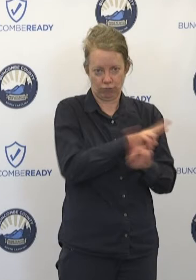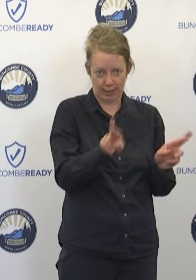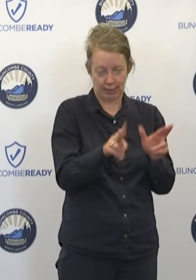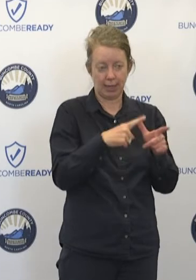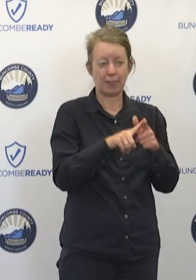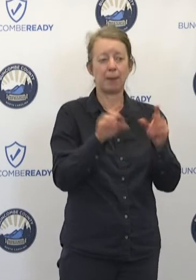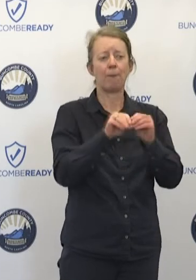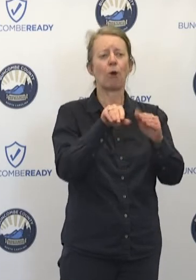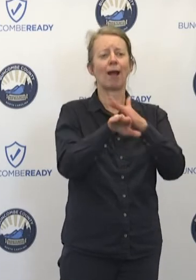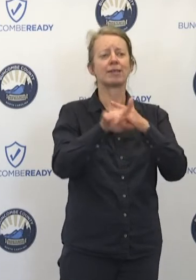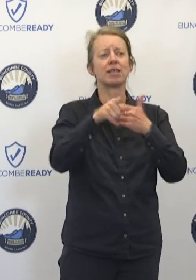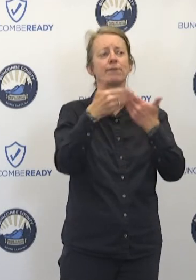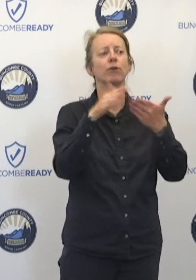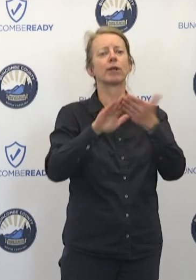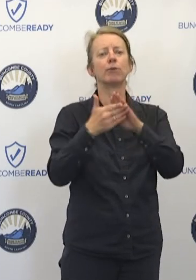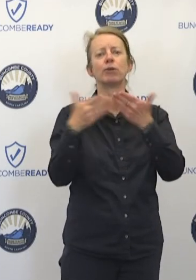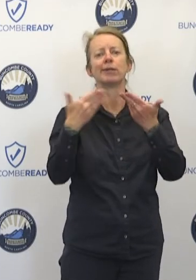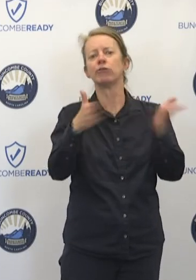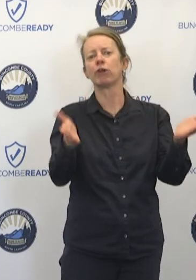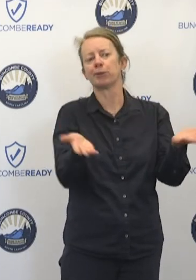to community members.